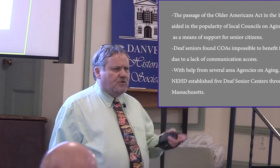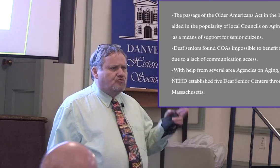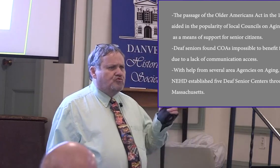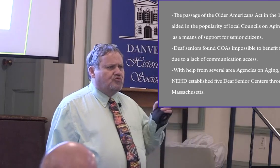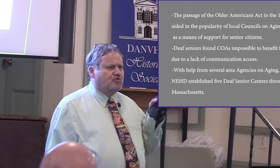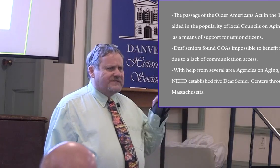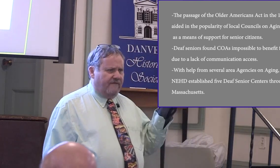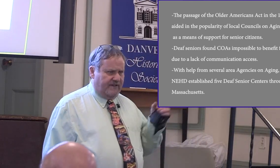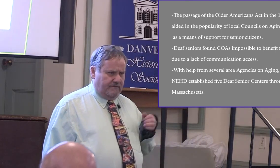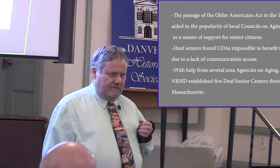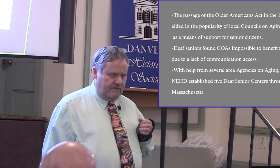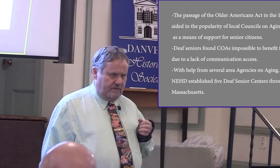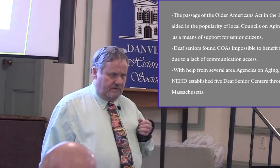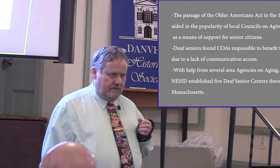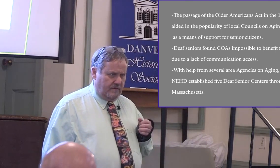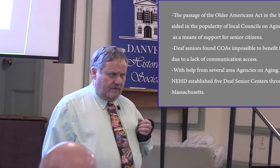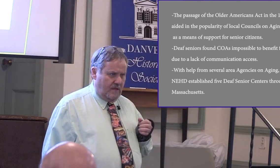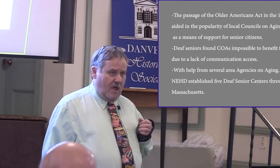one time, we grew to 7.